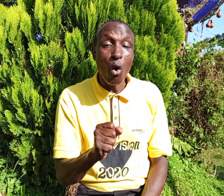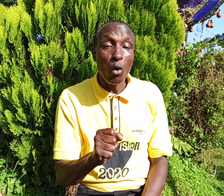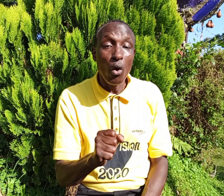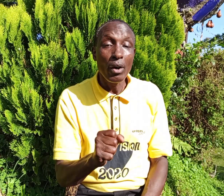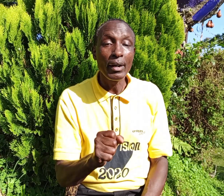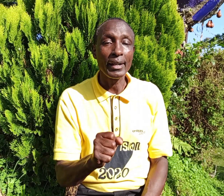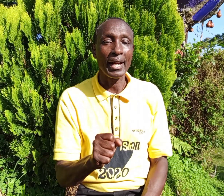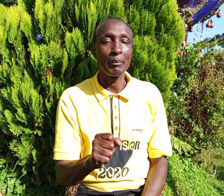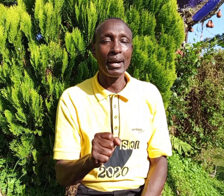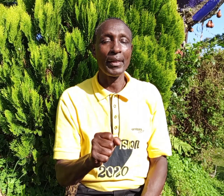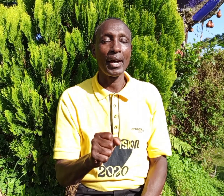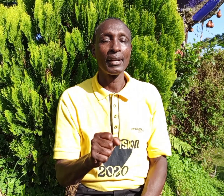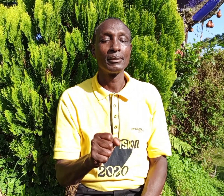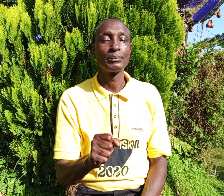Kogo grandmother.